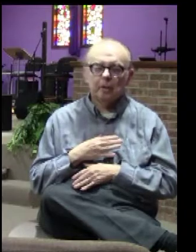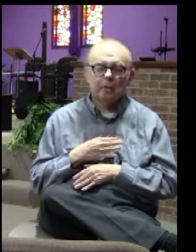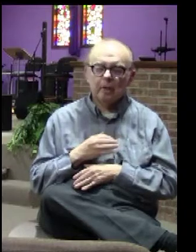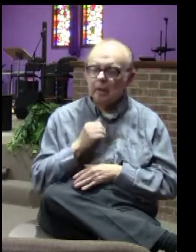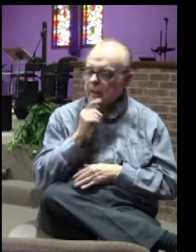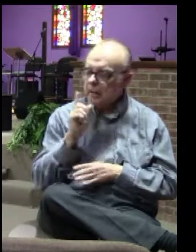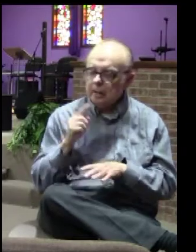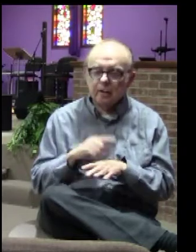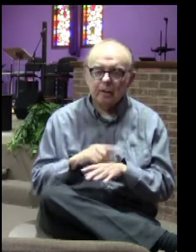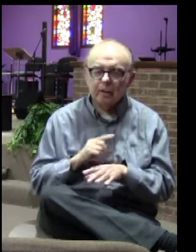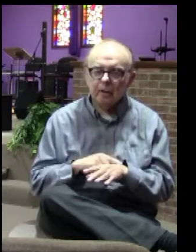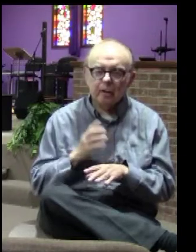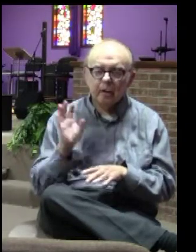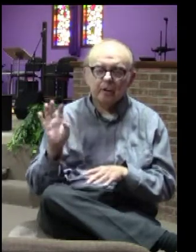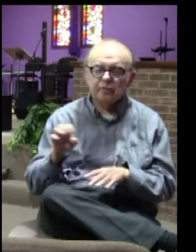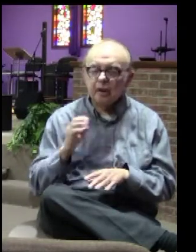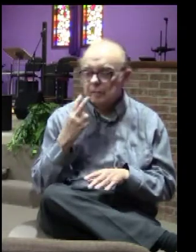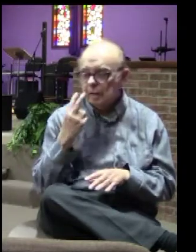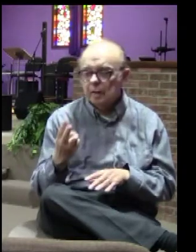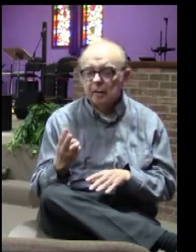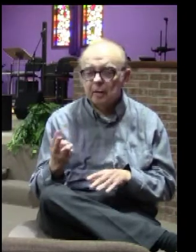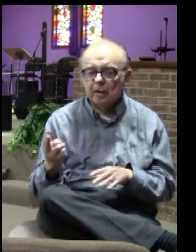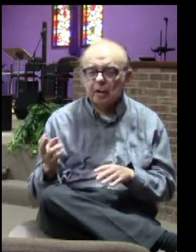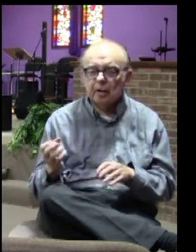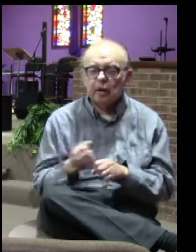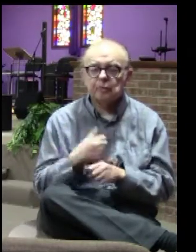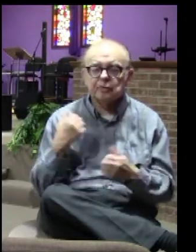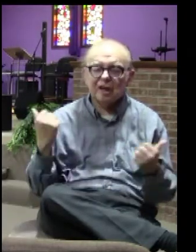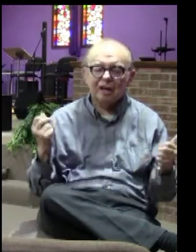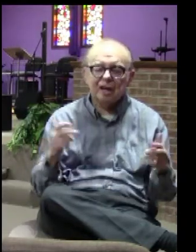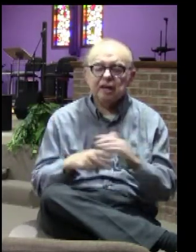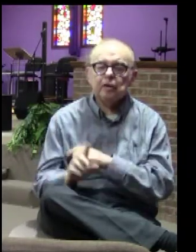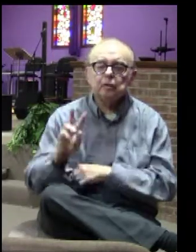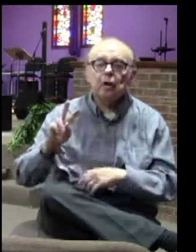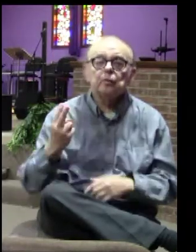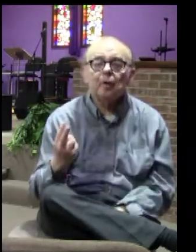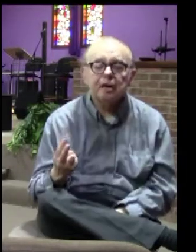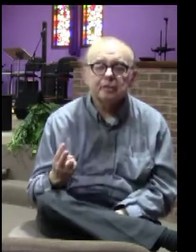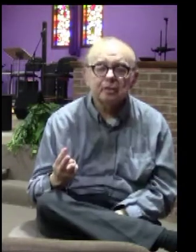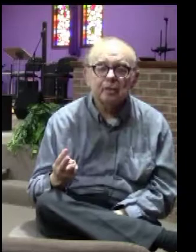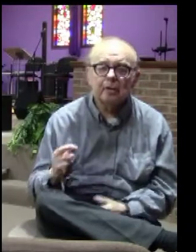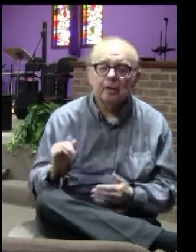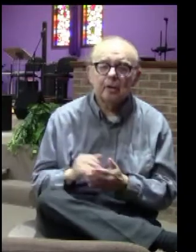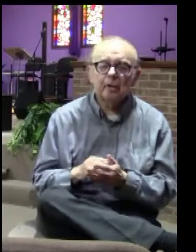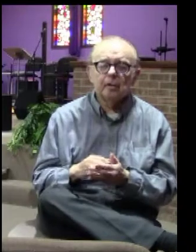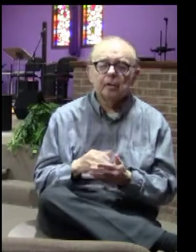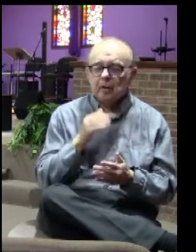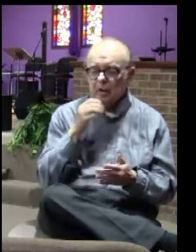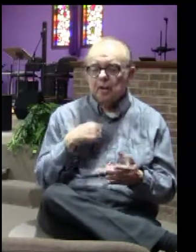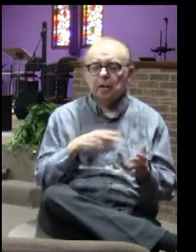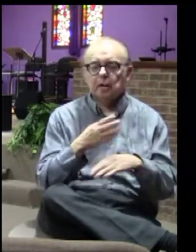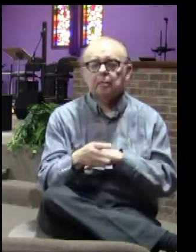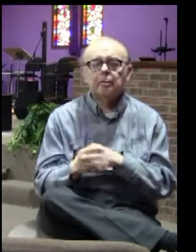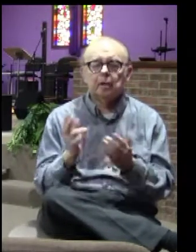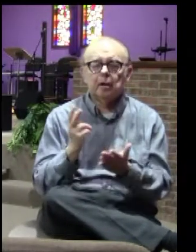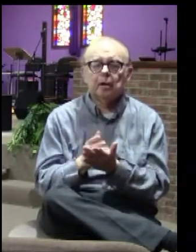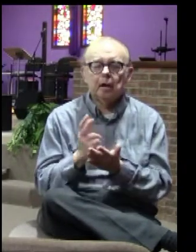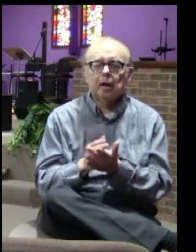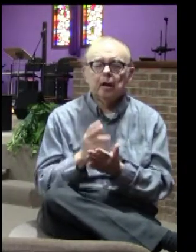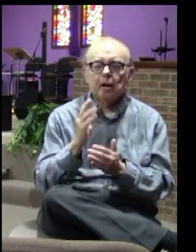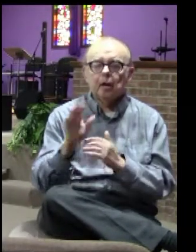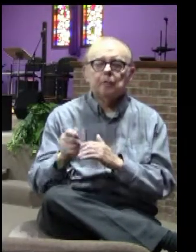Not one time did she ever look up. She almost got killed twice. Then she goes across the parking lot over